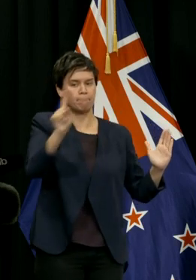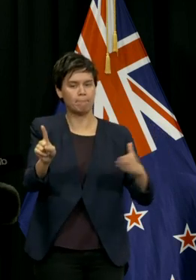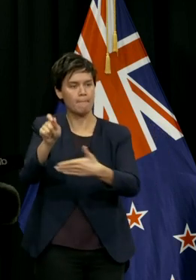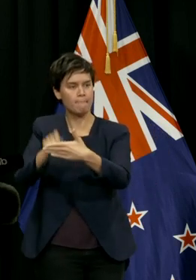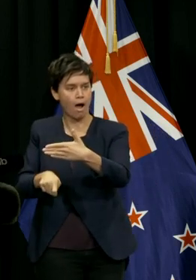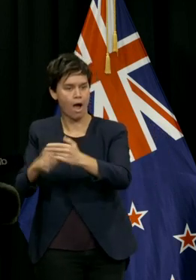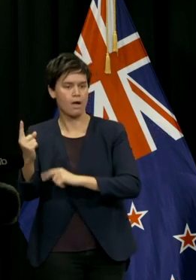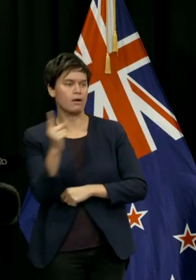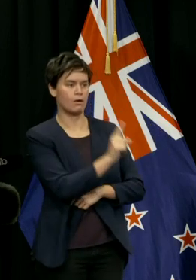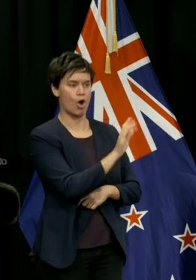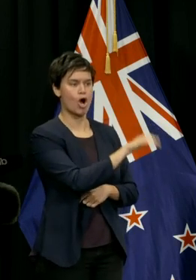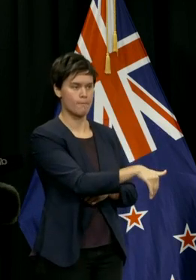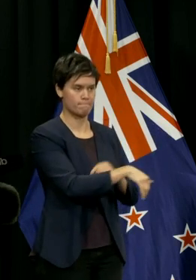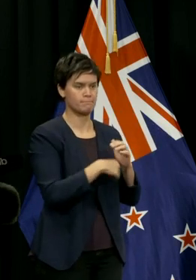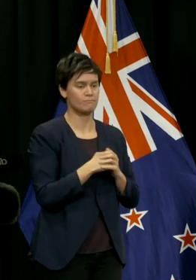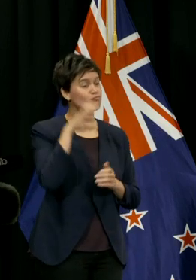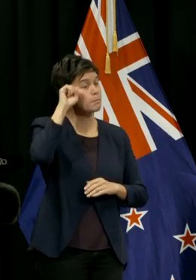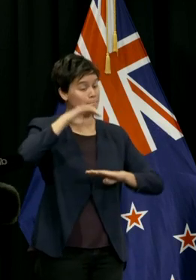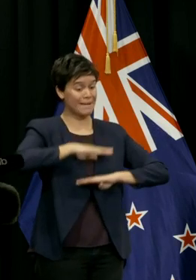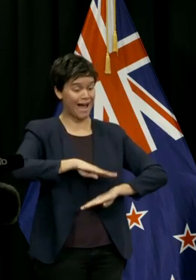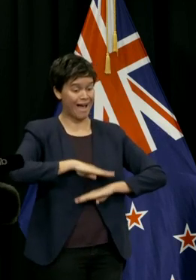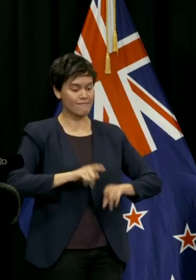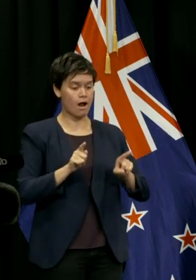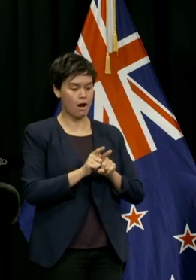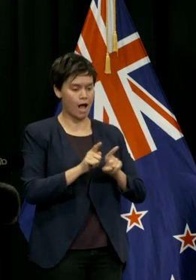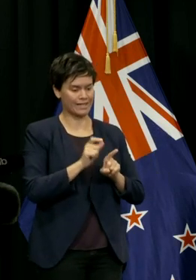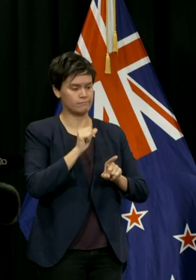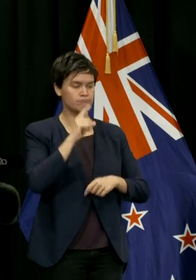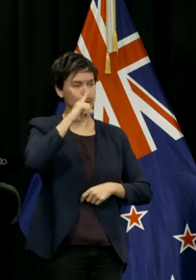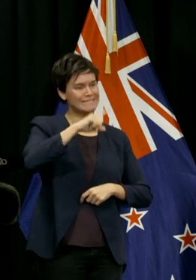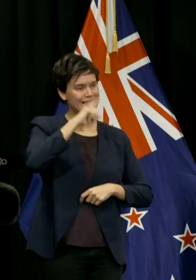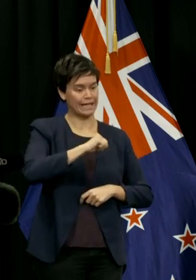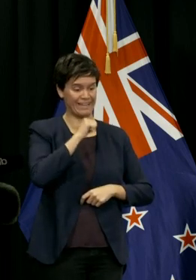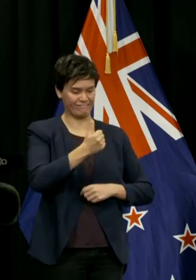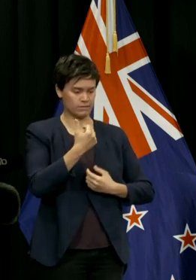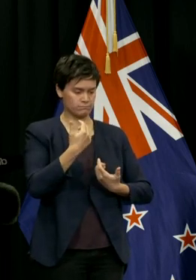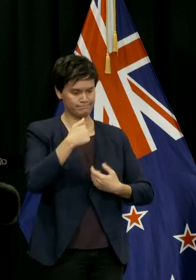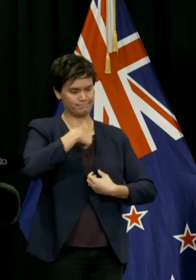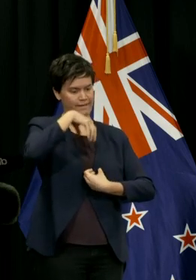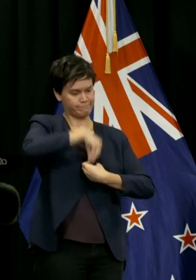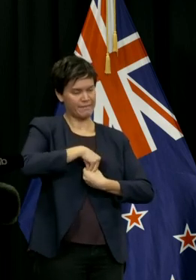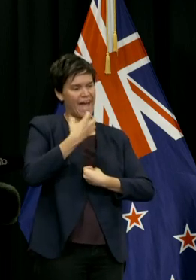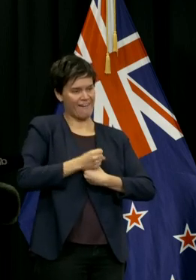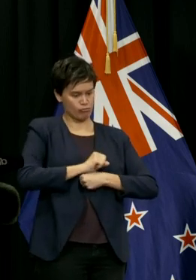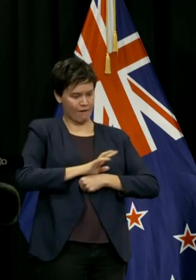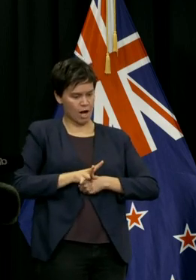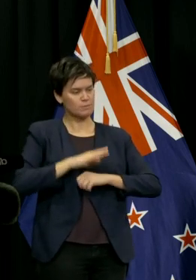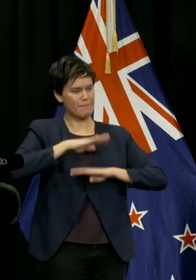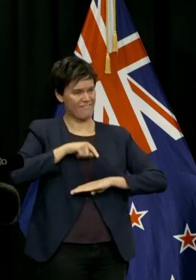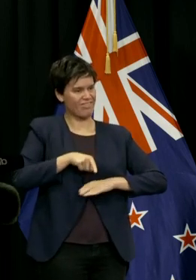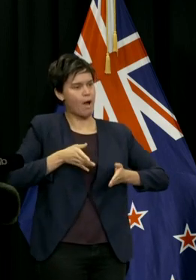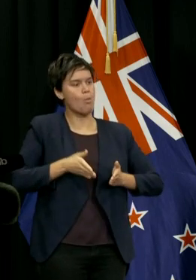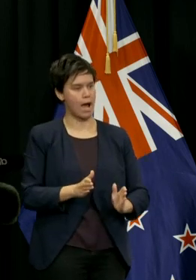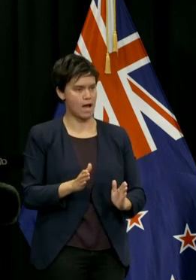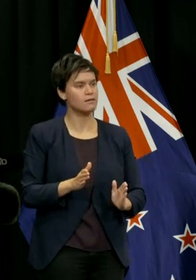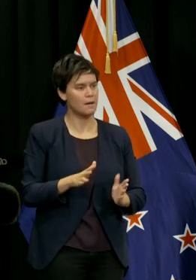Remember always to act like you have COVID-19, so stay clear of others so that you don't put them in harm's way in the same